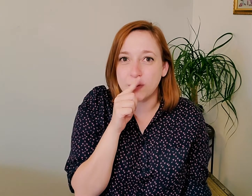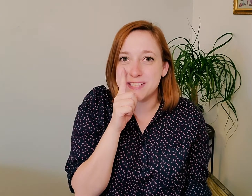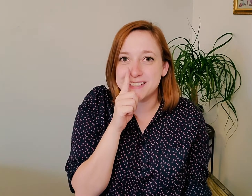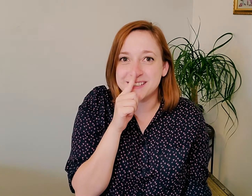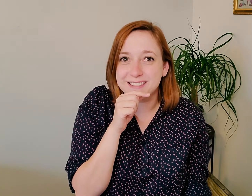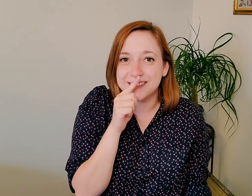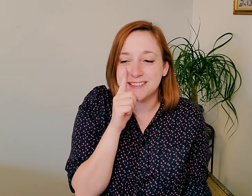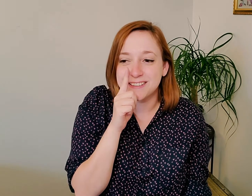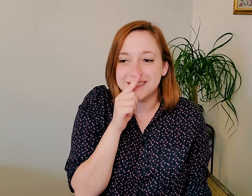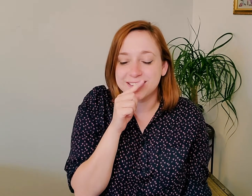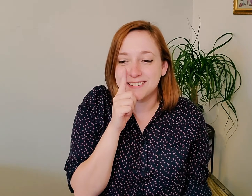Mouse.